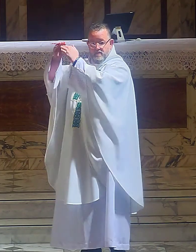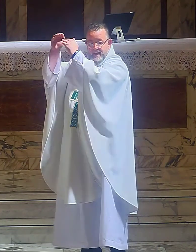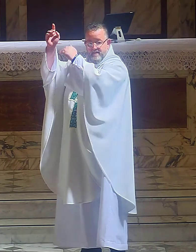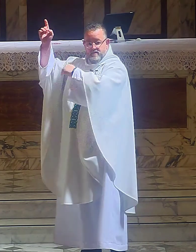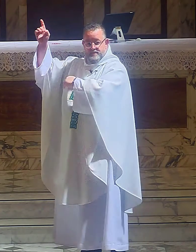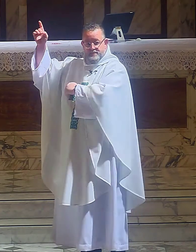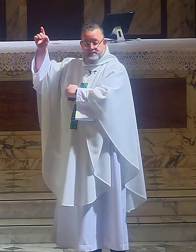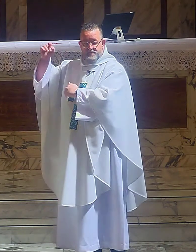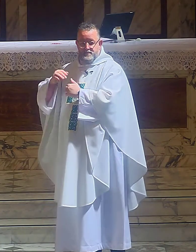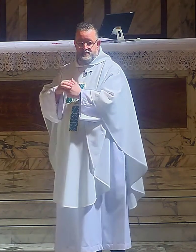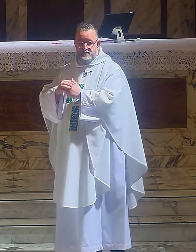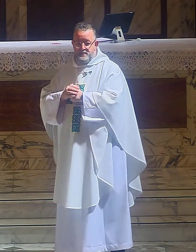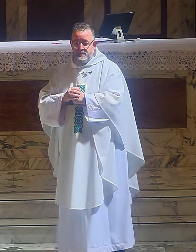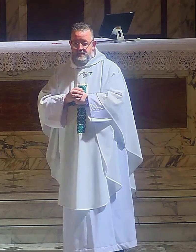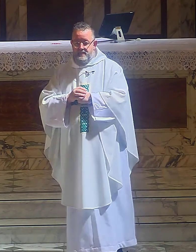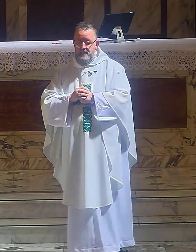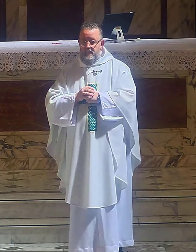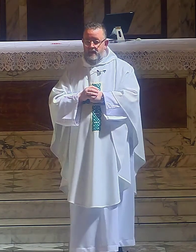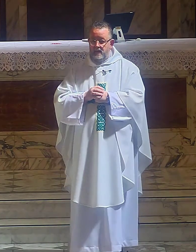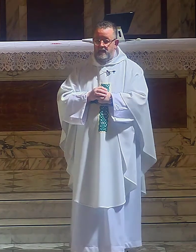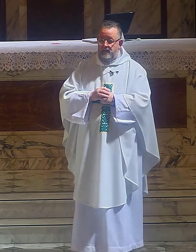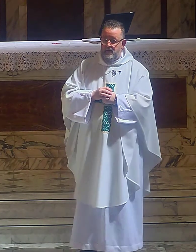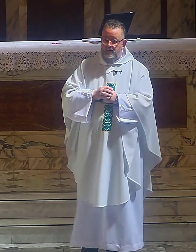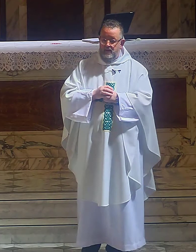in heaven.